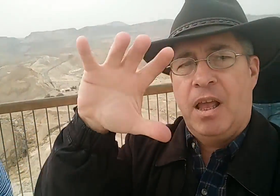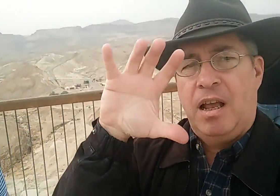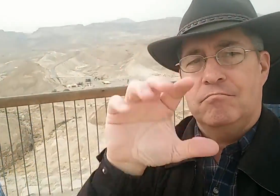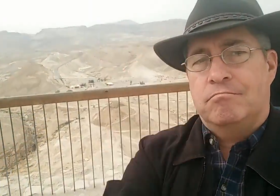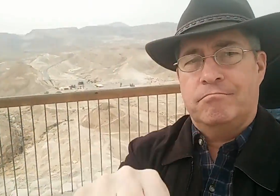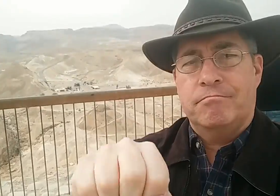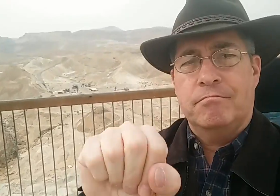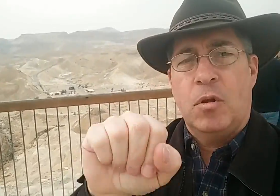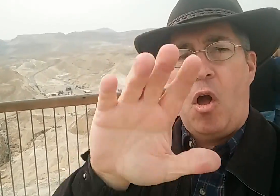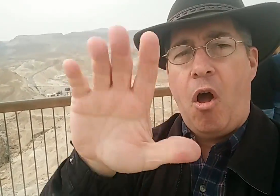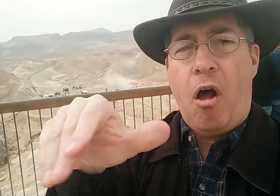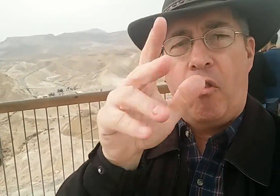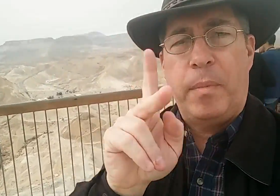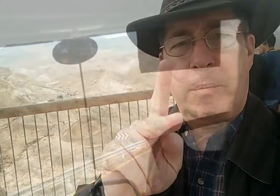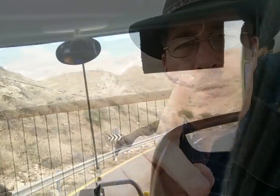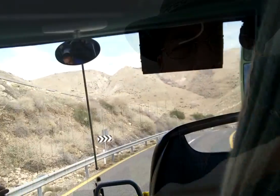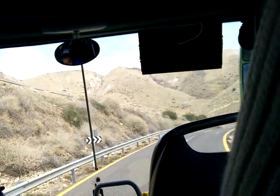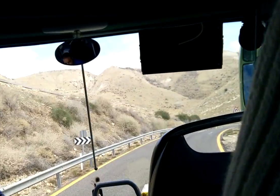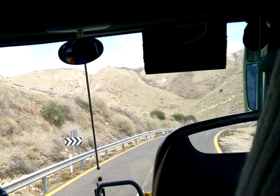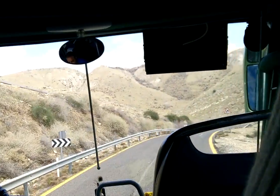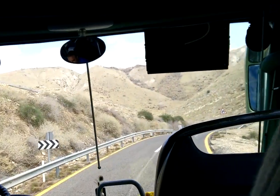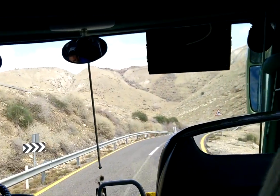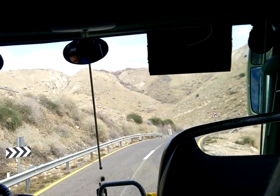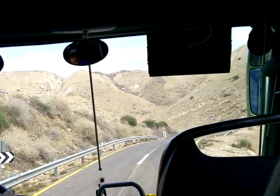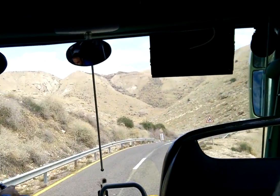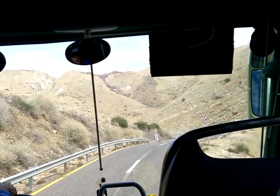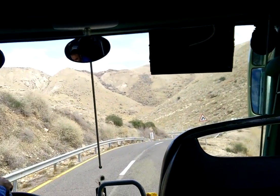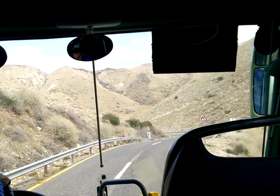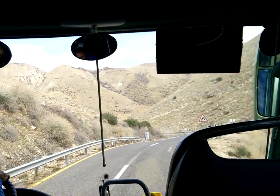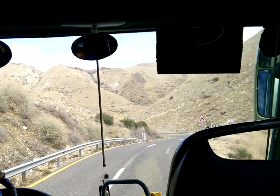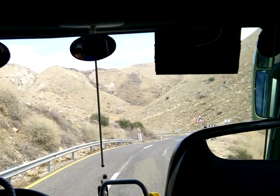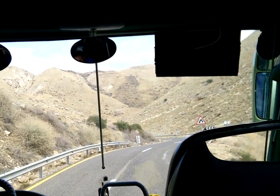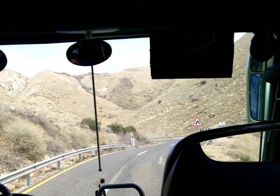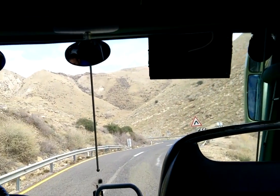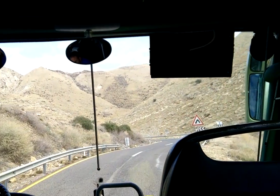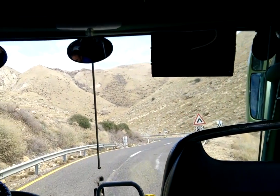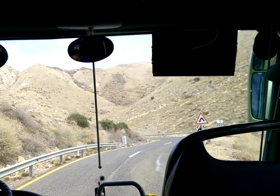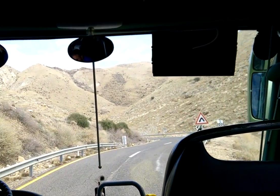came in and captured all of the city. There's a lot more to that story.